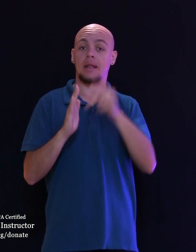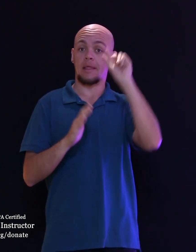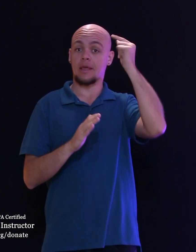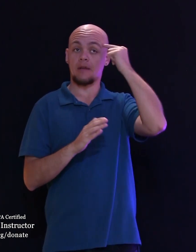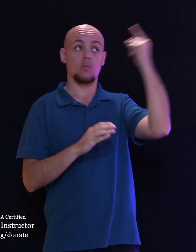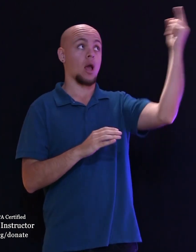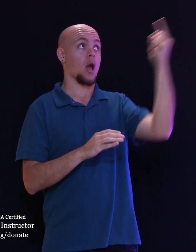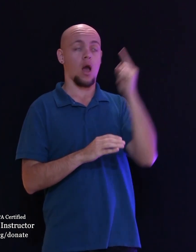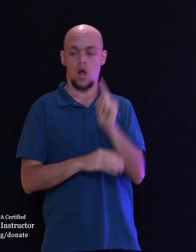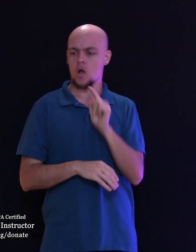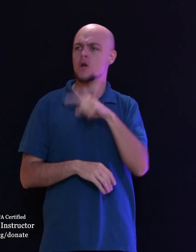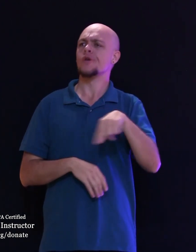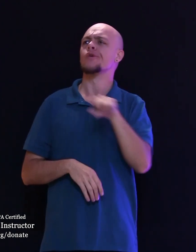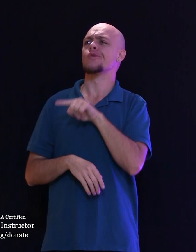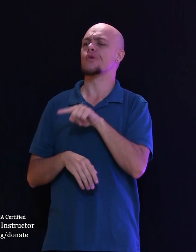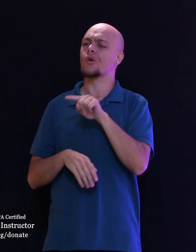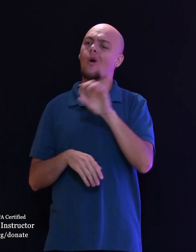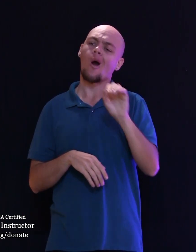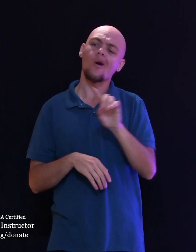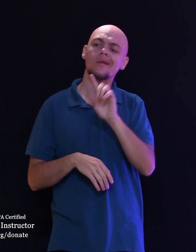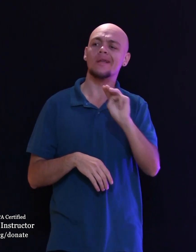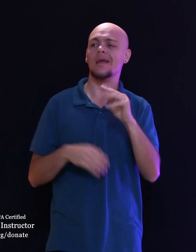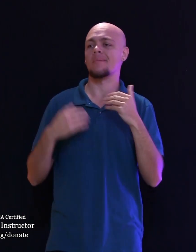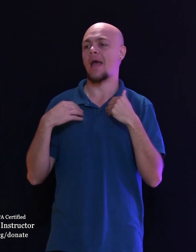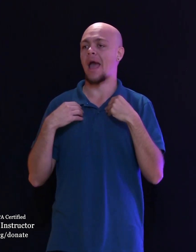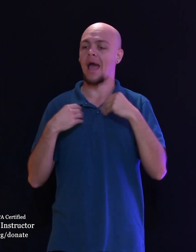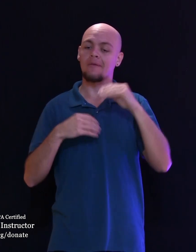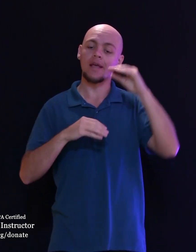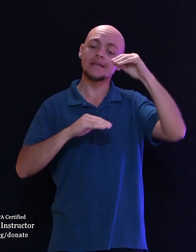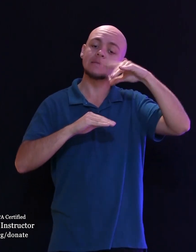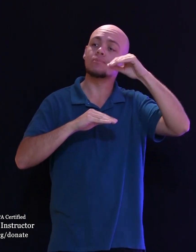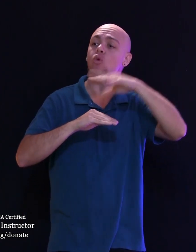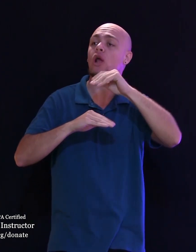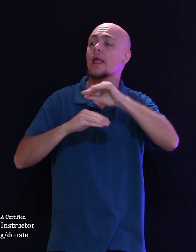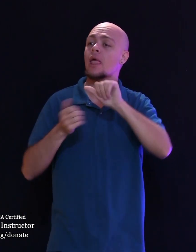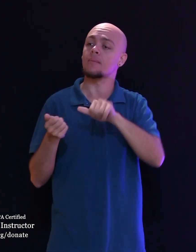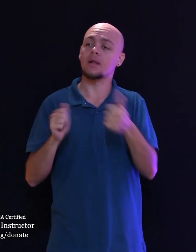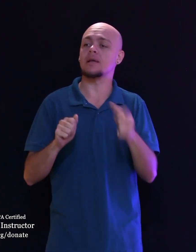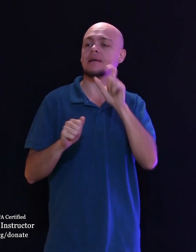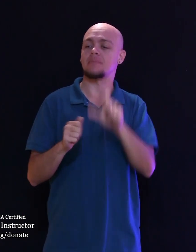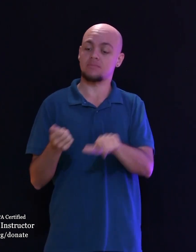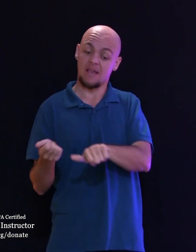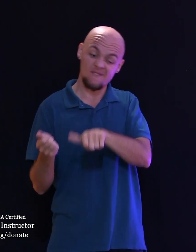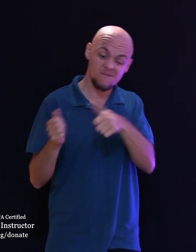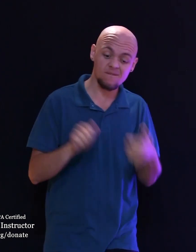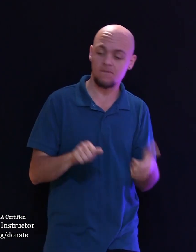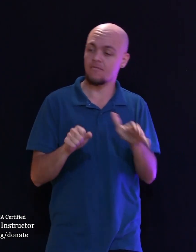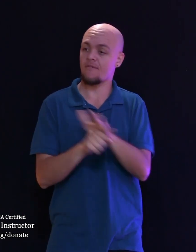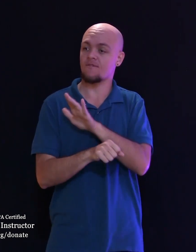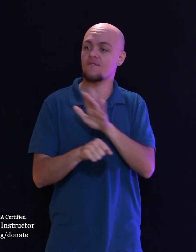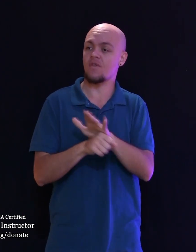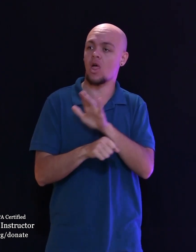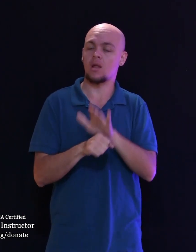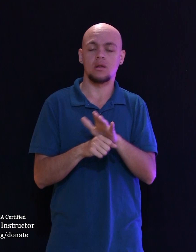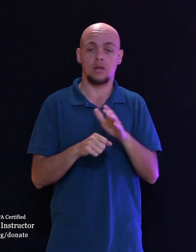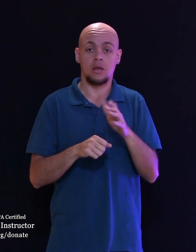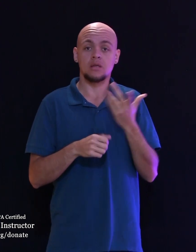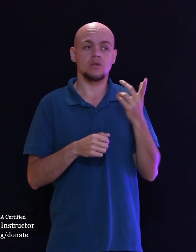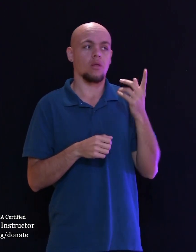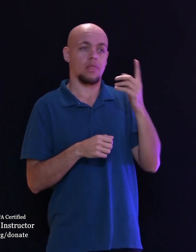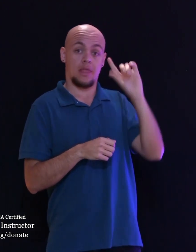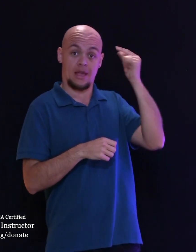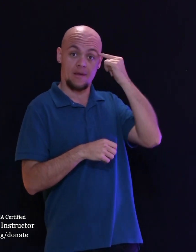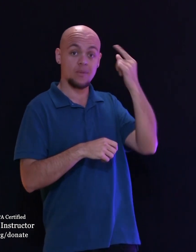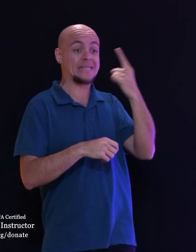church and say, you know, you guys are doing little sprinkle baptisms here. It's got to be full immersion or nothing. They can't tell me how to run